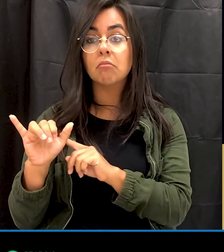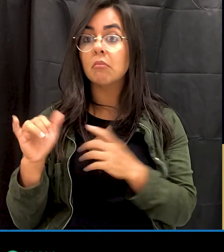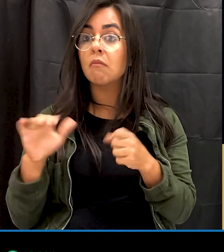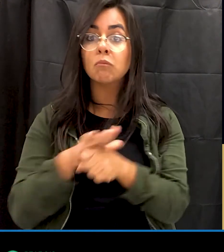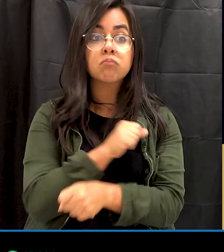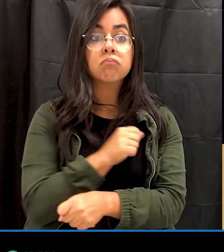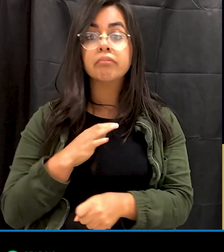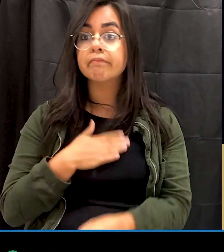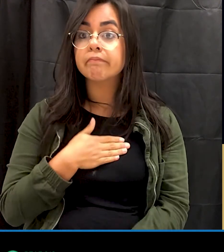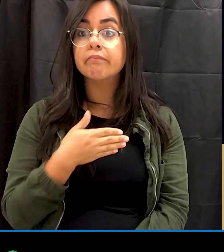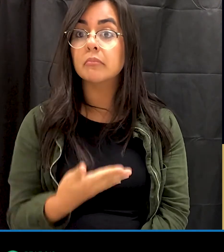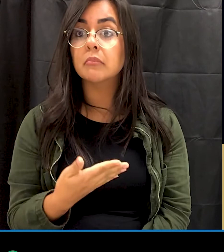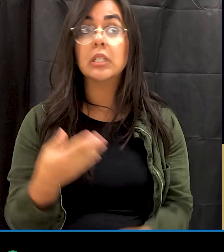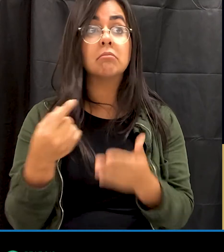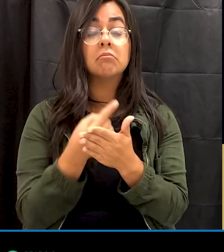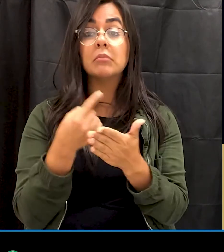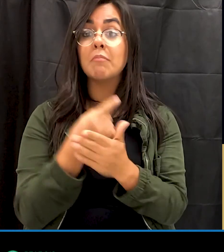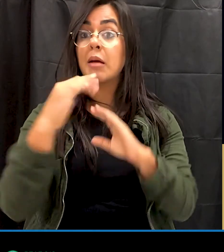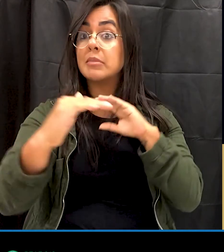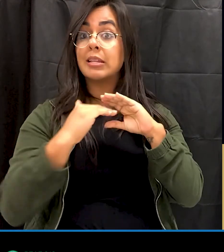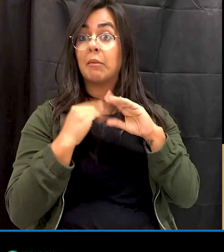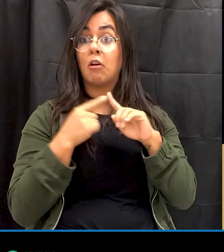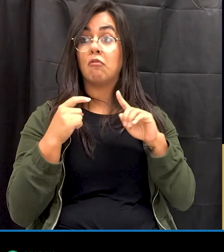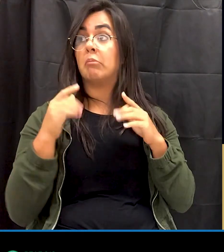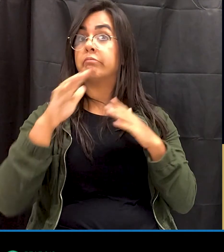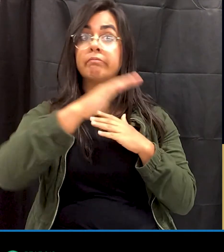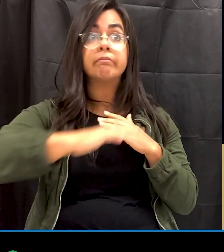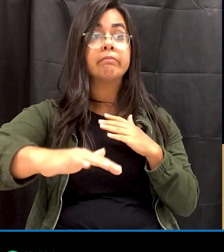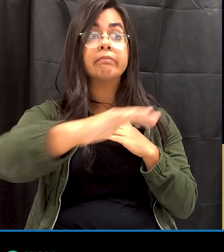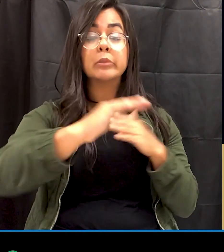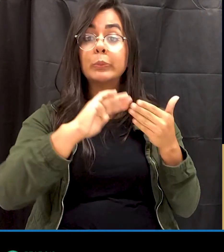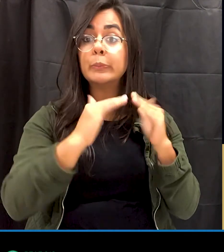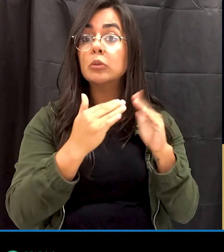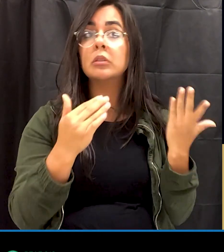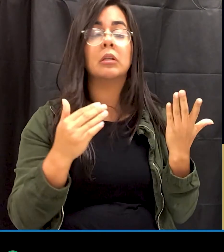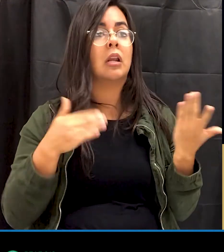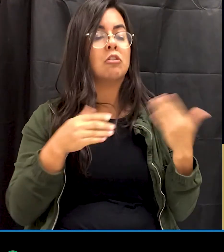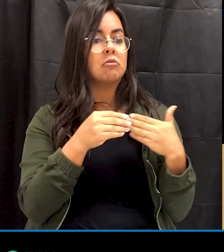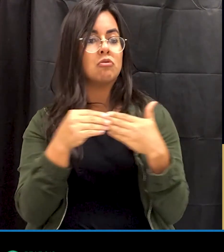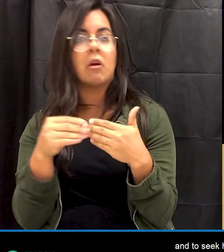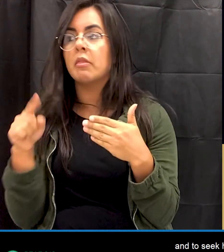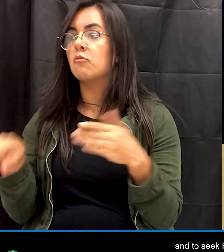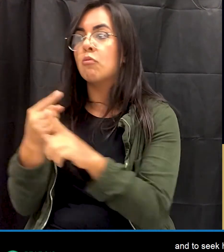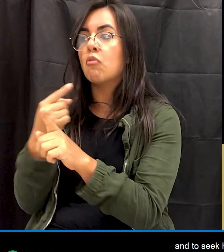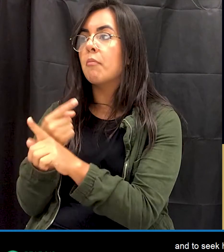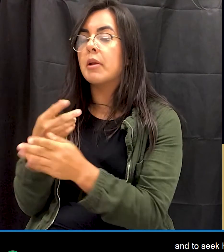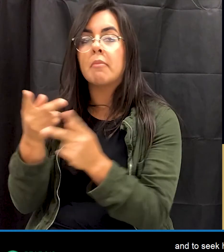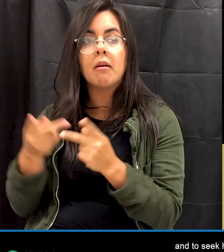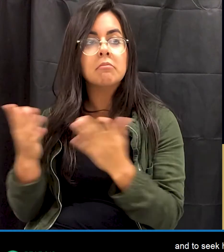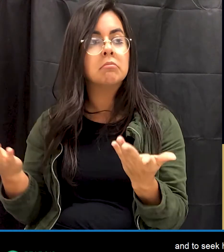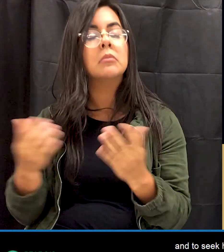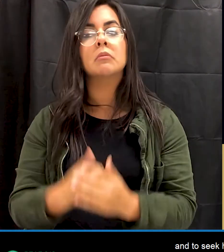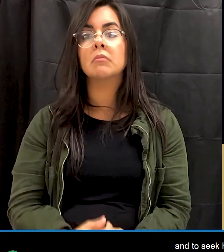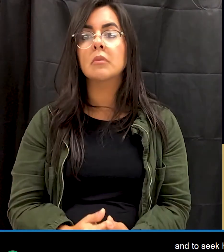places. But I would just say, don't be afraid to ask honest questions and to seek help